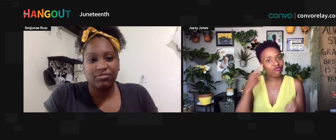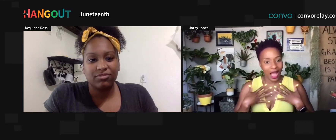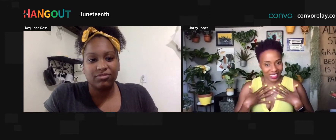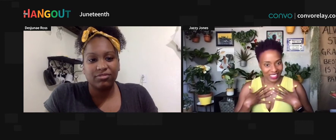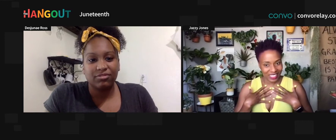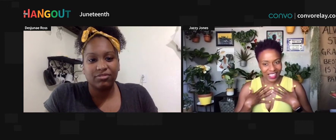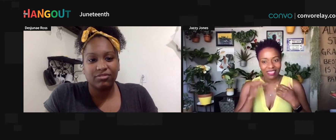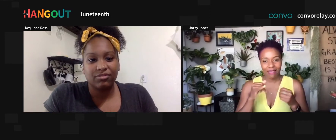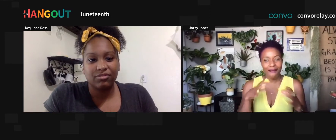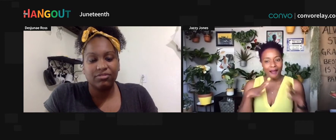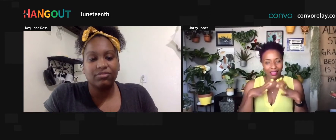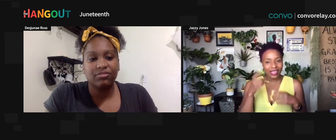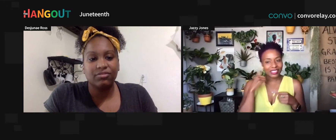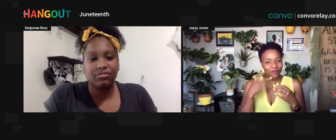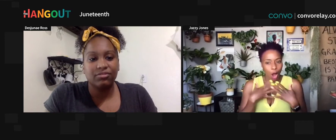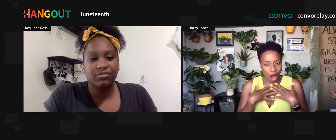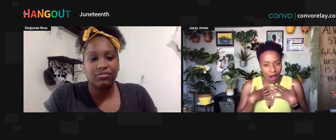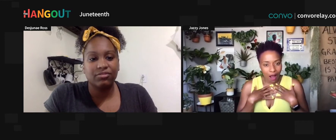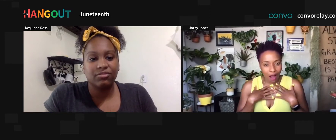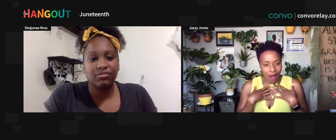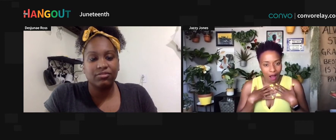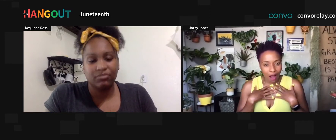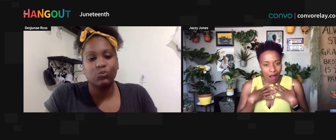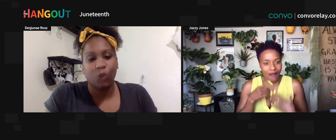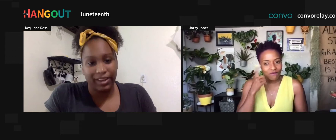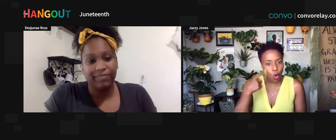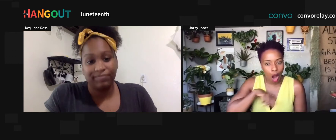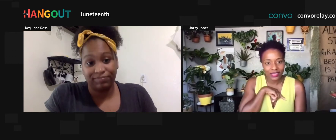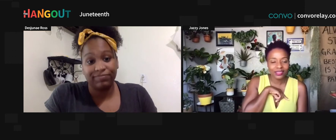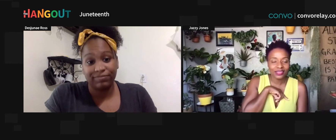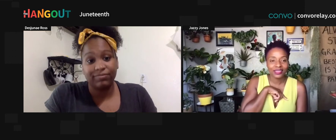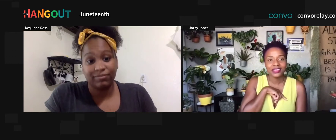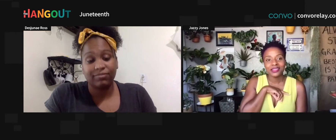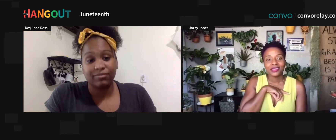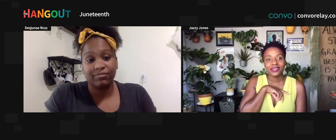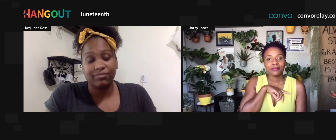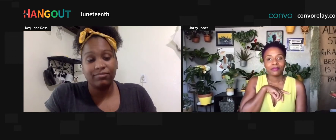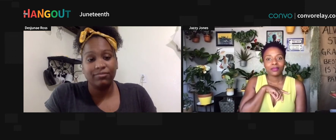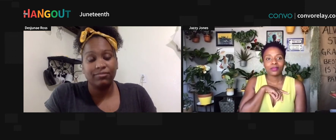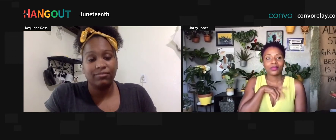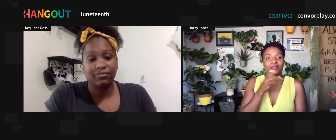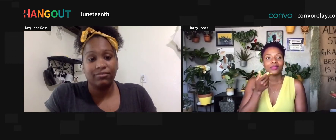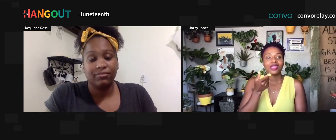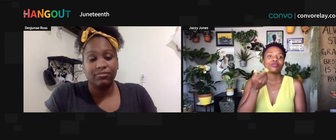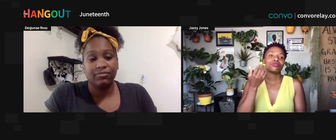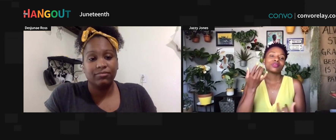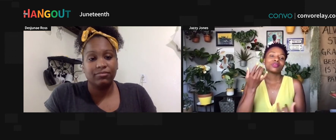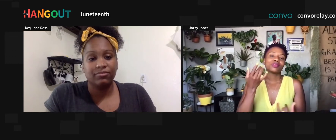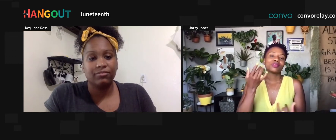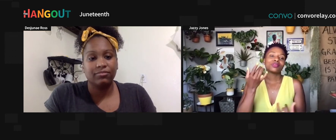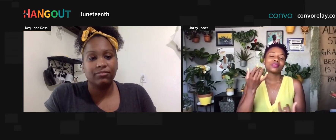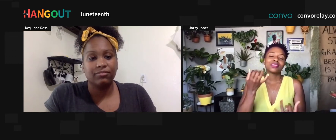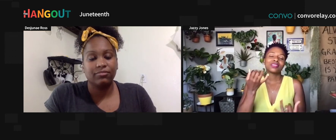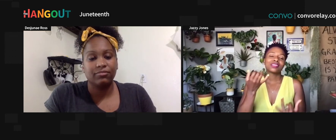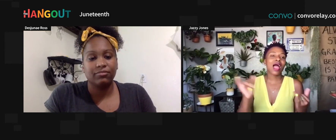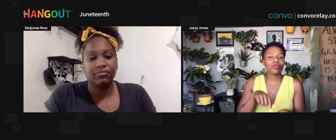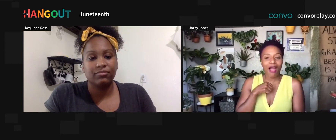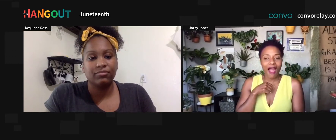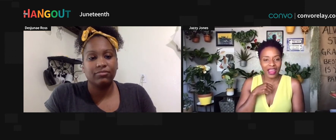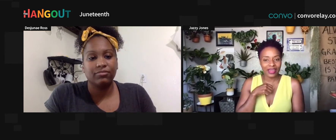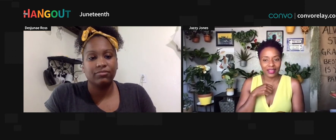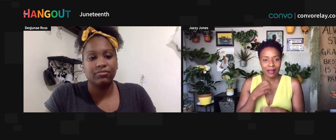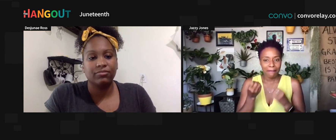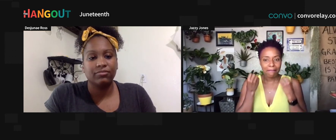feel I'm cautious. I'm cautious about our welfare.